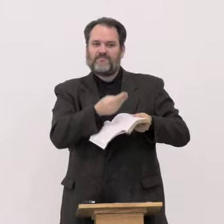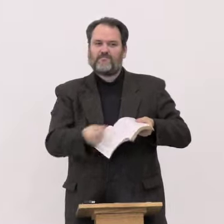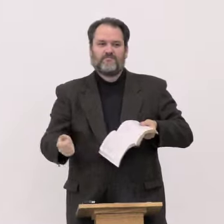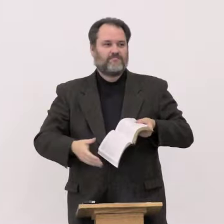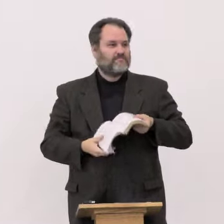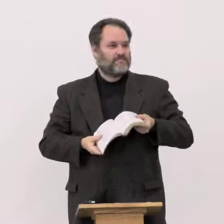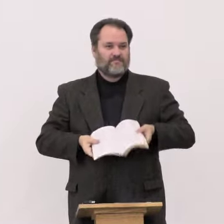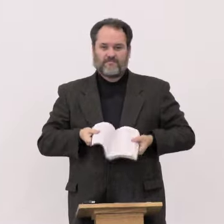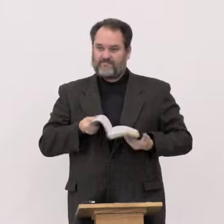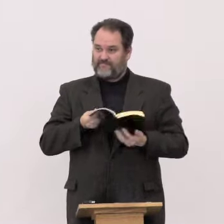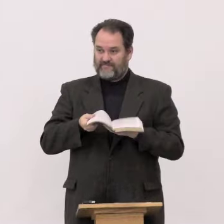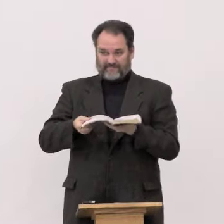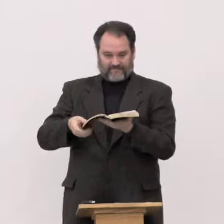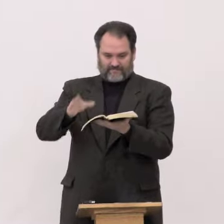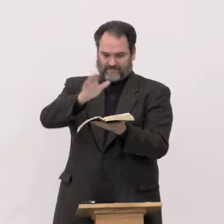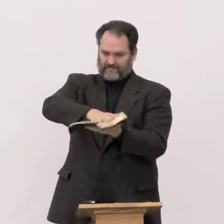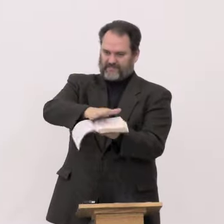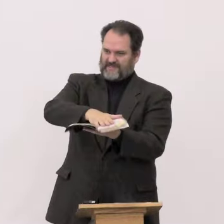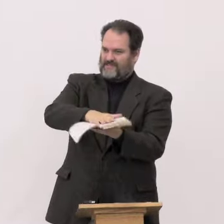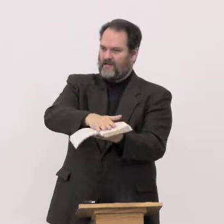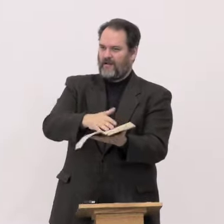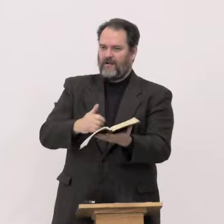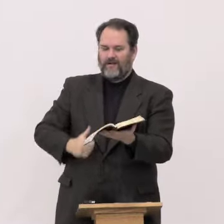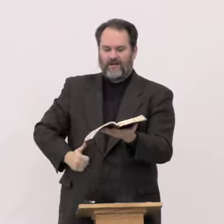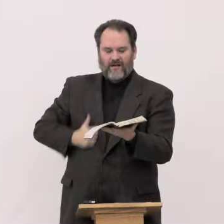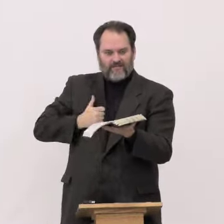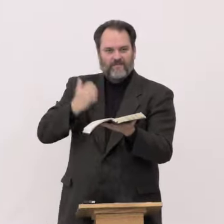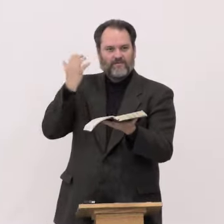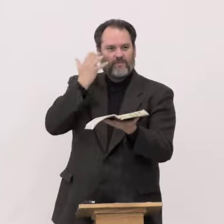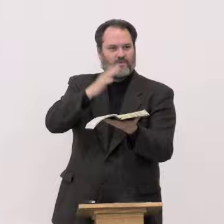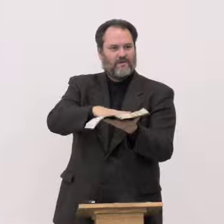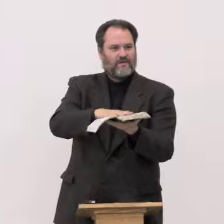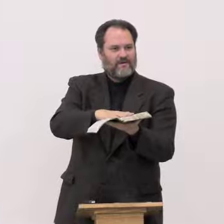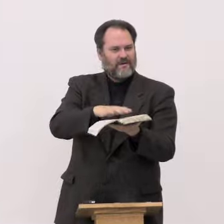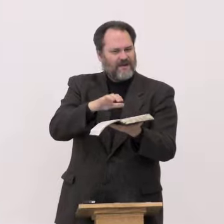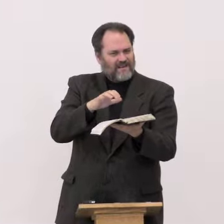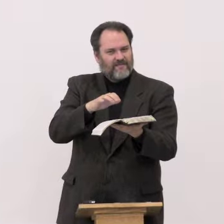says in it says in the Bible that it will not fade away.